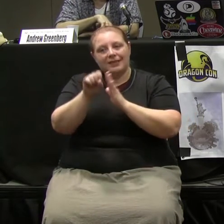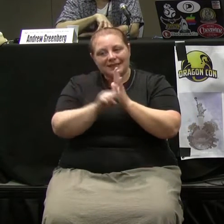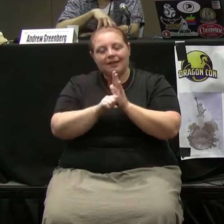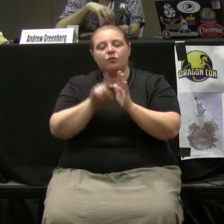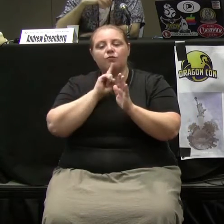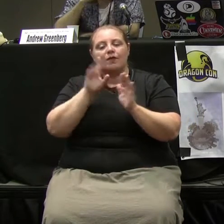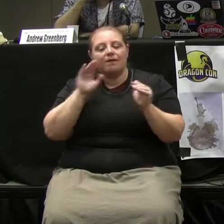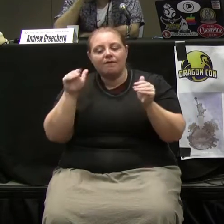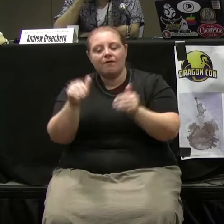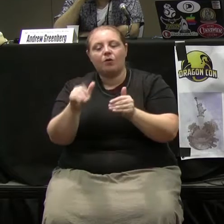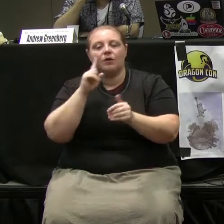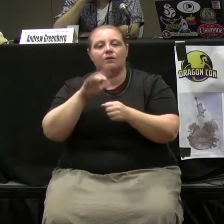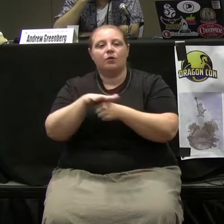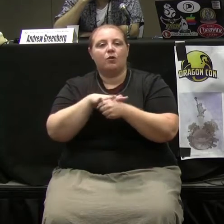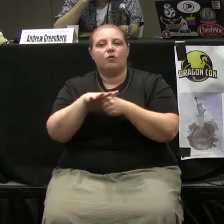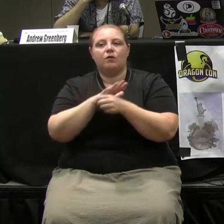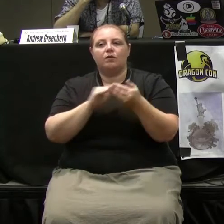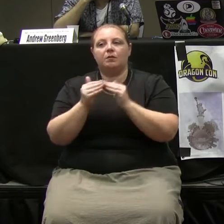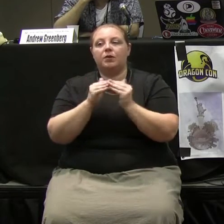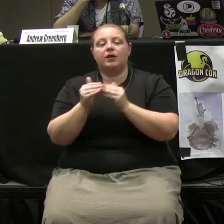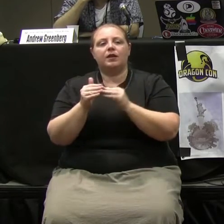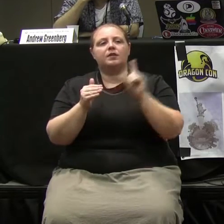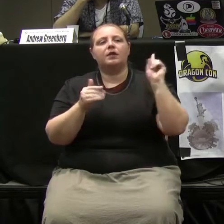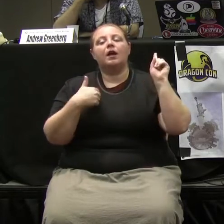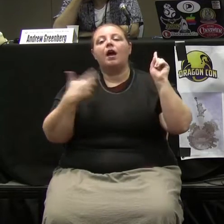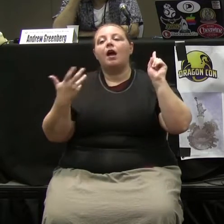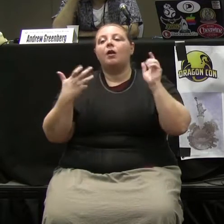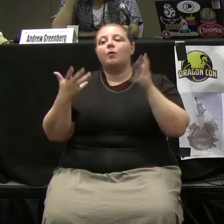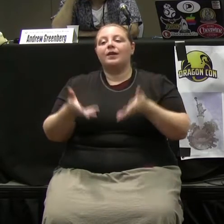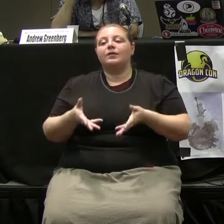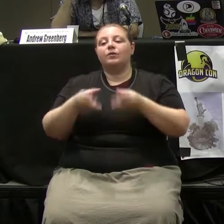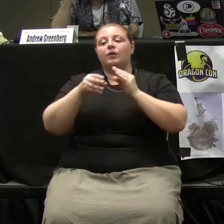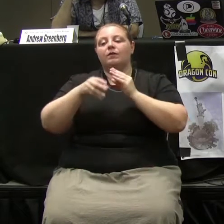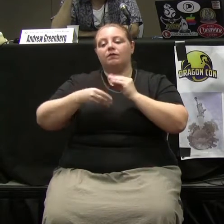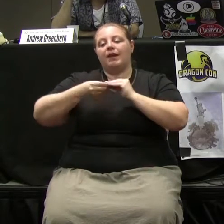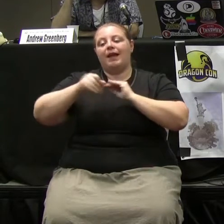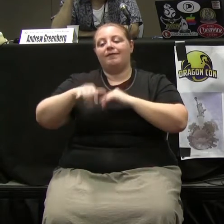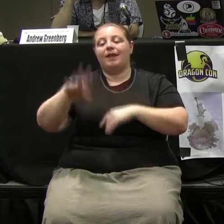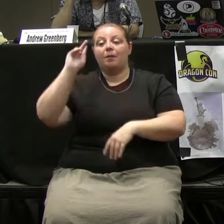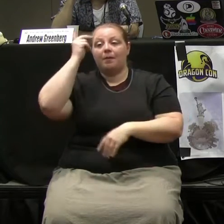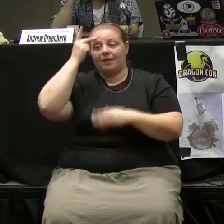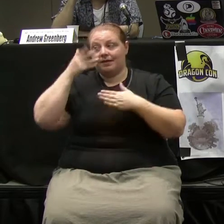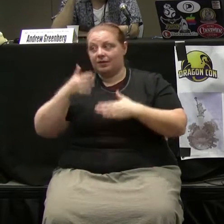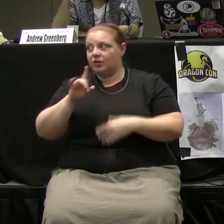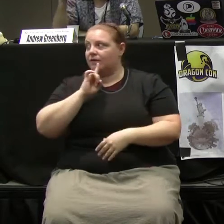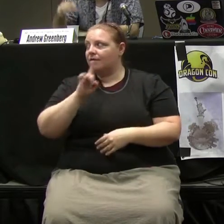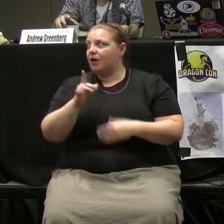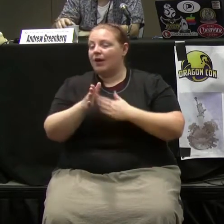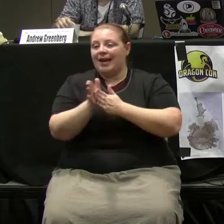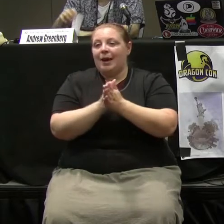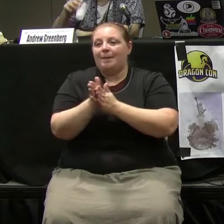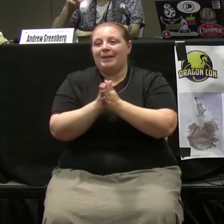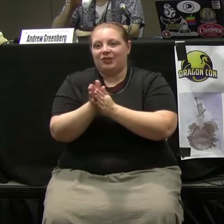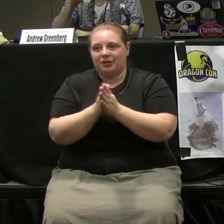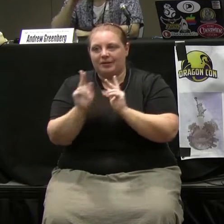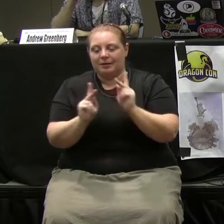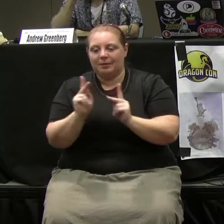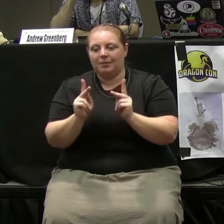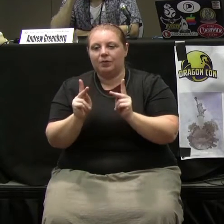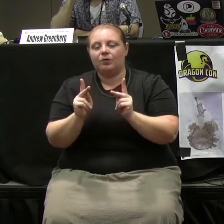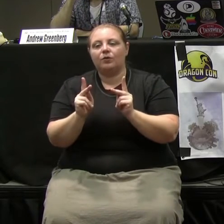communities. One thing I'd also like to add is that politicians are very ambitious animals, and they do